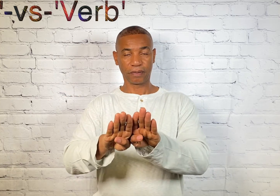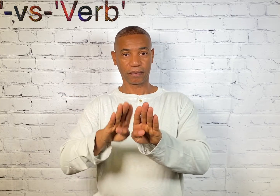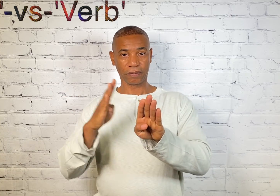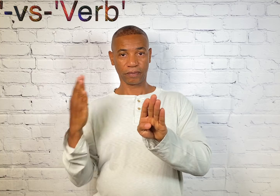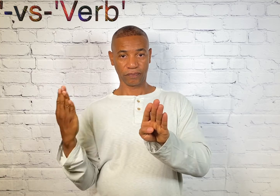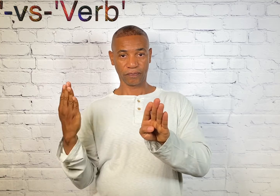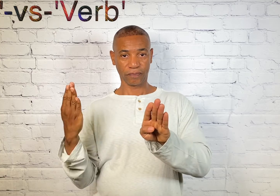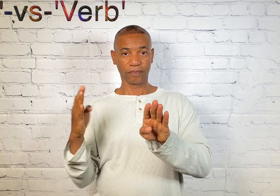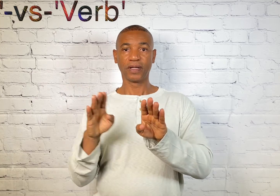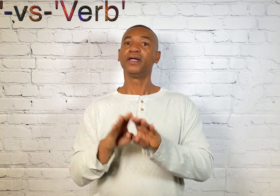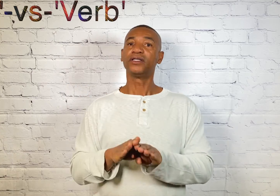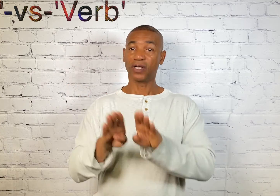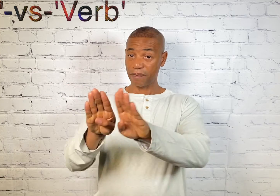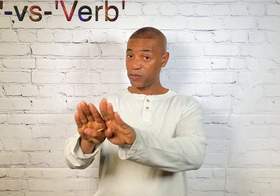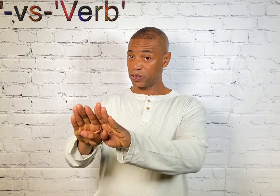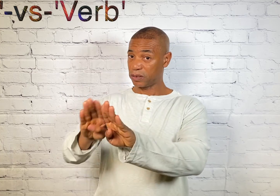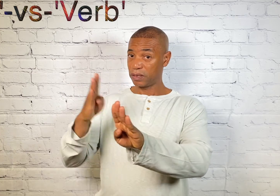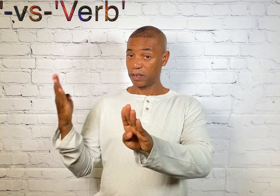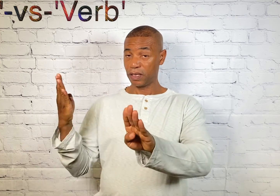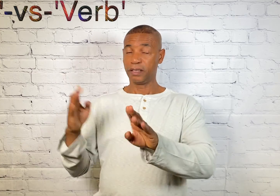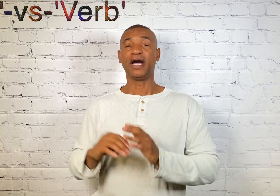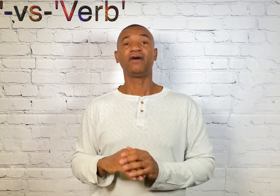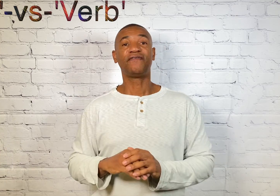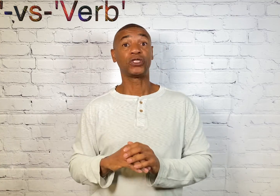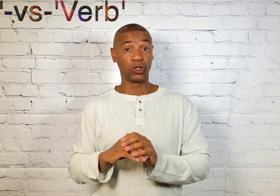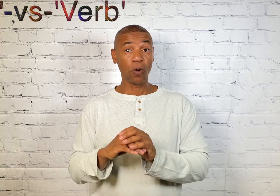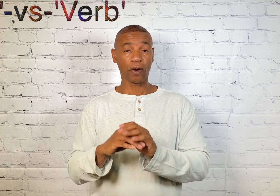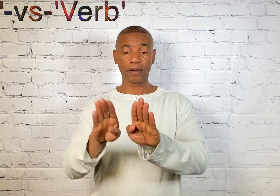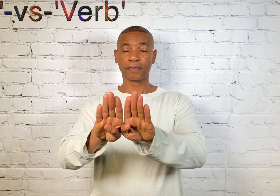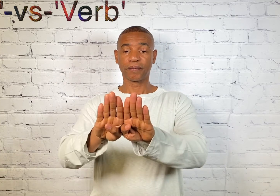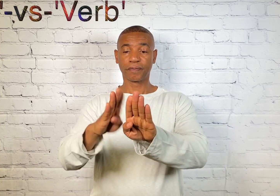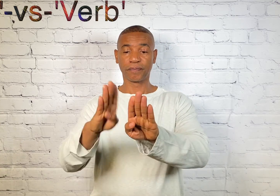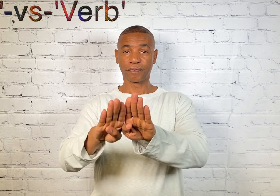saw that motion? Now, if it's door,